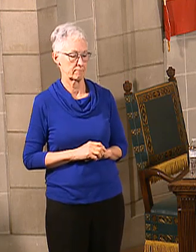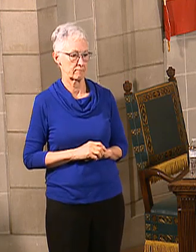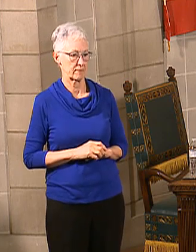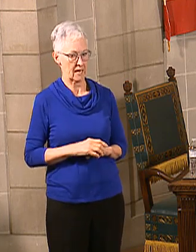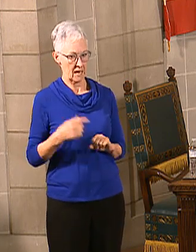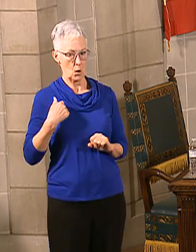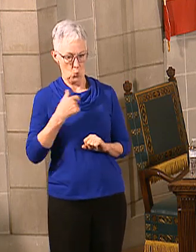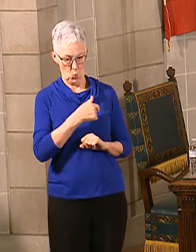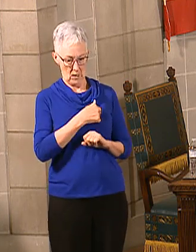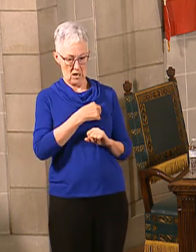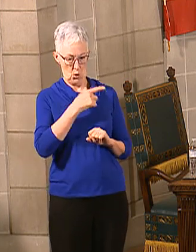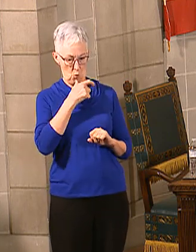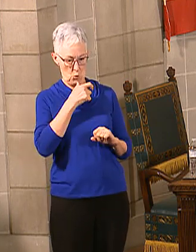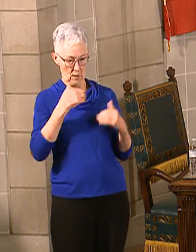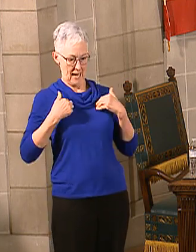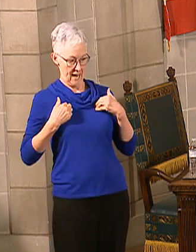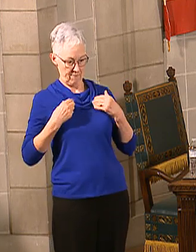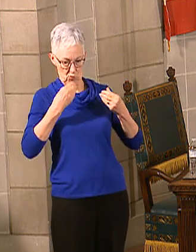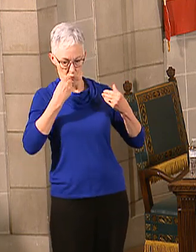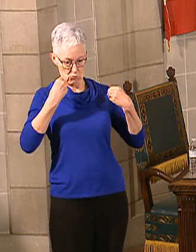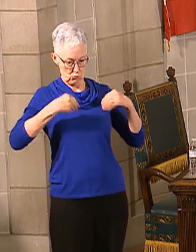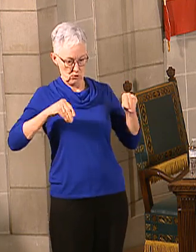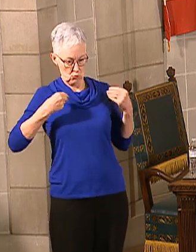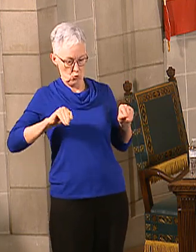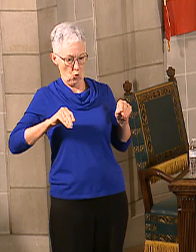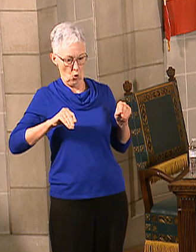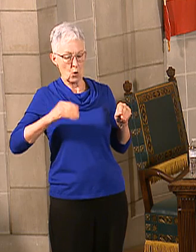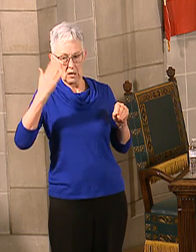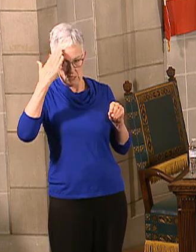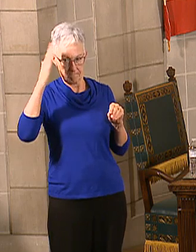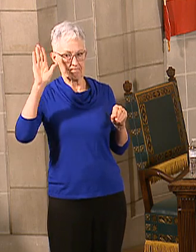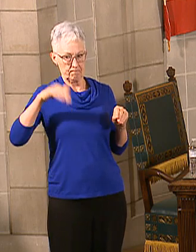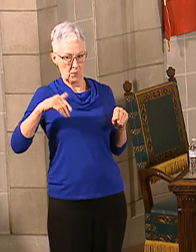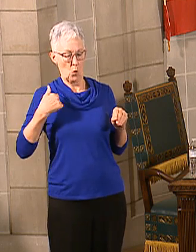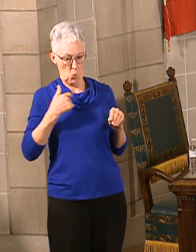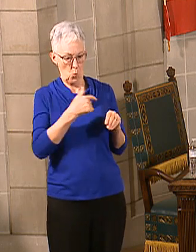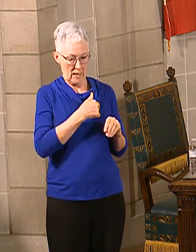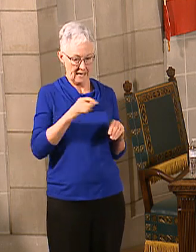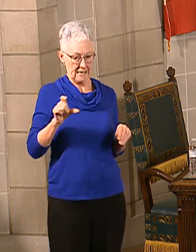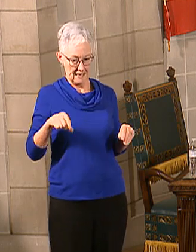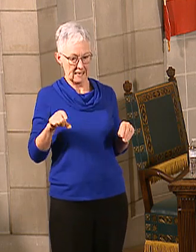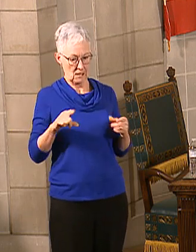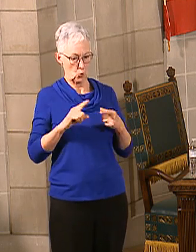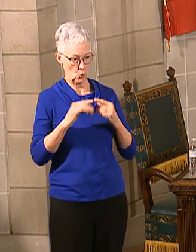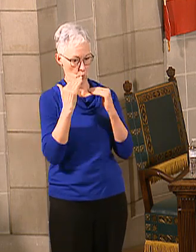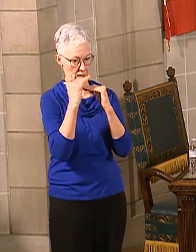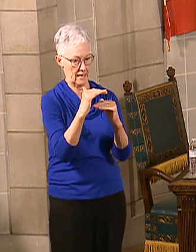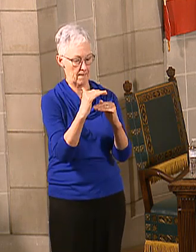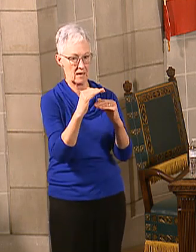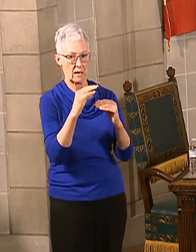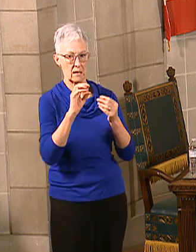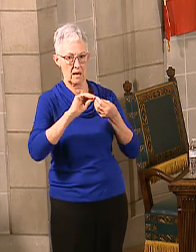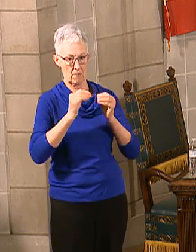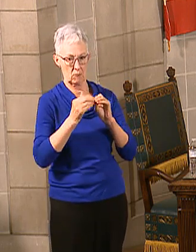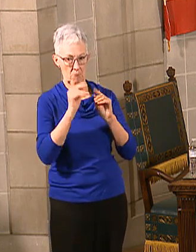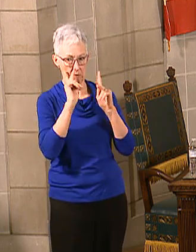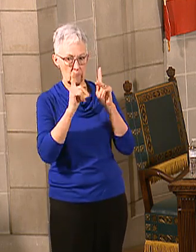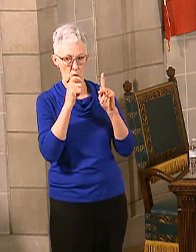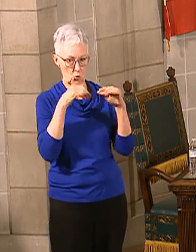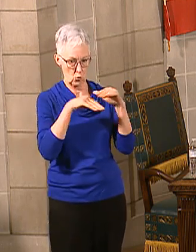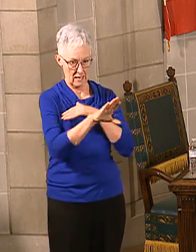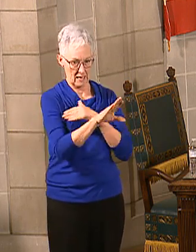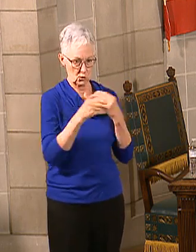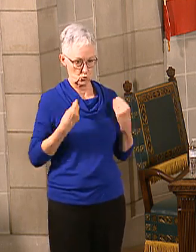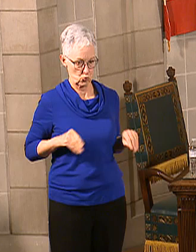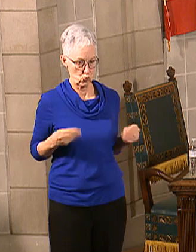customers in our stores. If customers won't follow the directions of our leadership, I can only assume